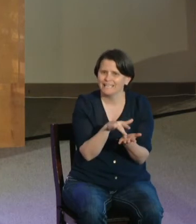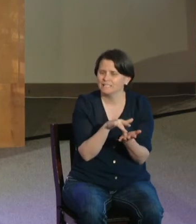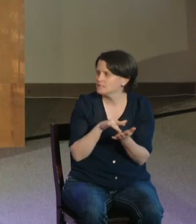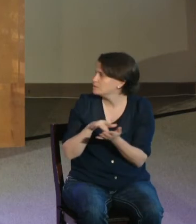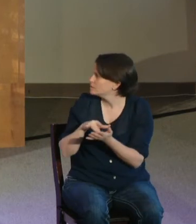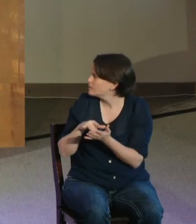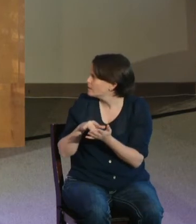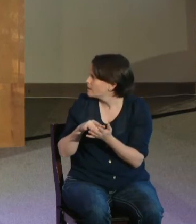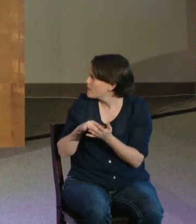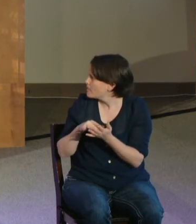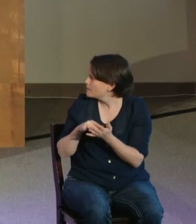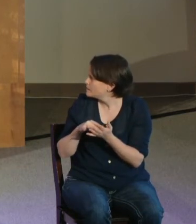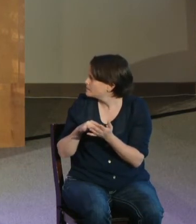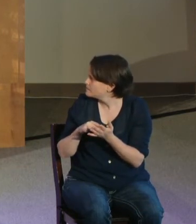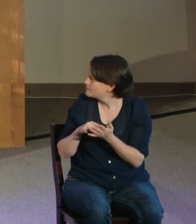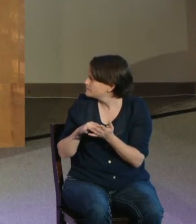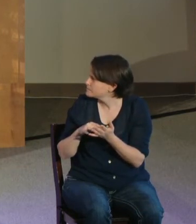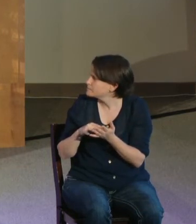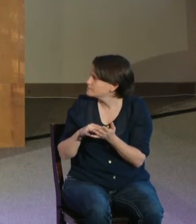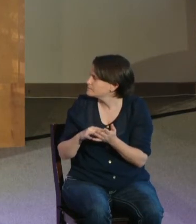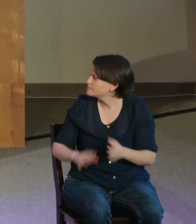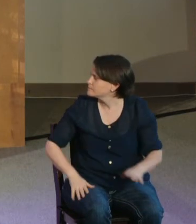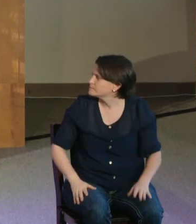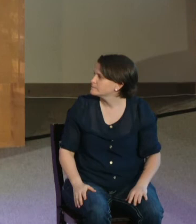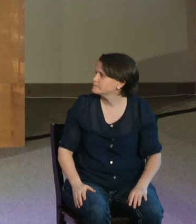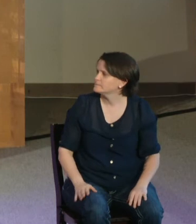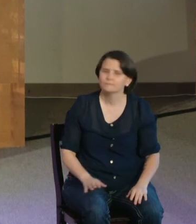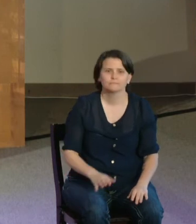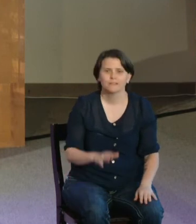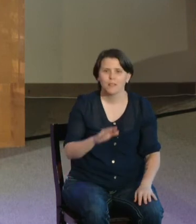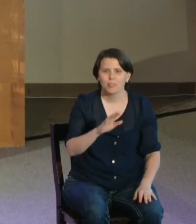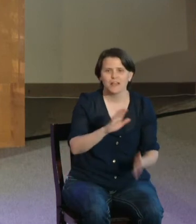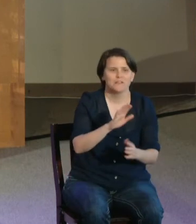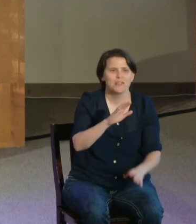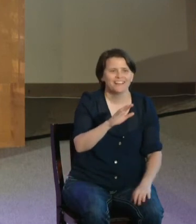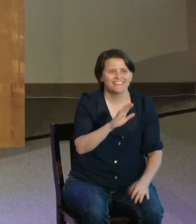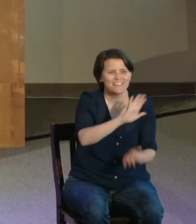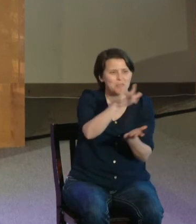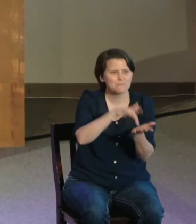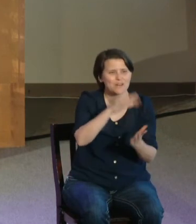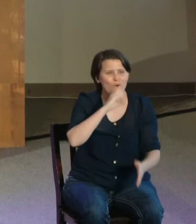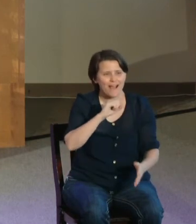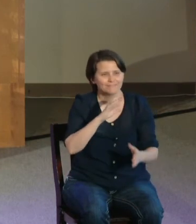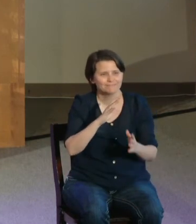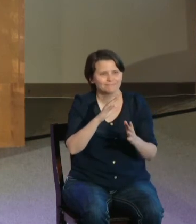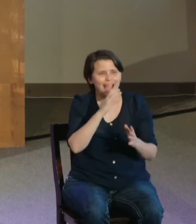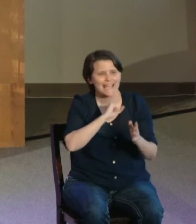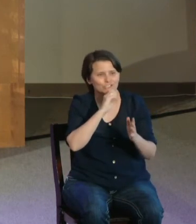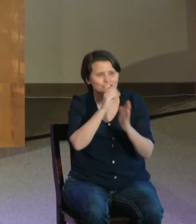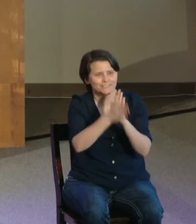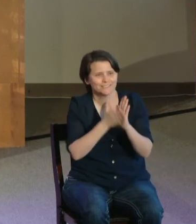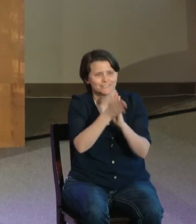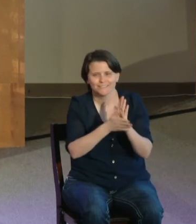lost the word there. Thank you, Middle Ages, somebody's with me. Right? And it was like turning things